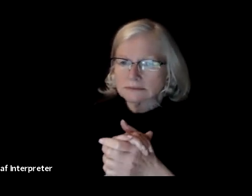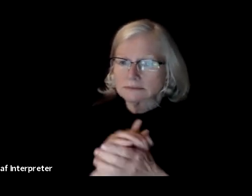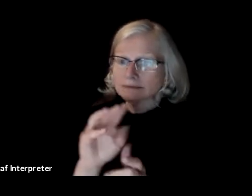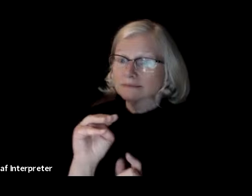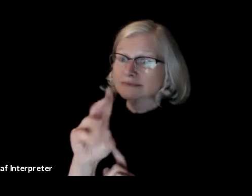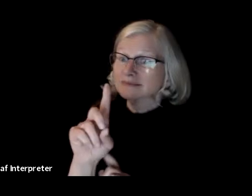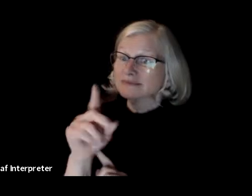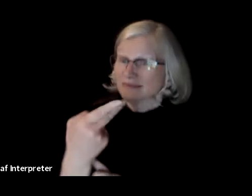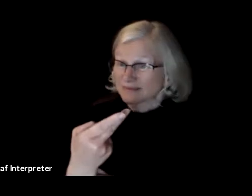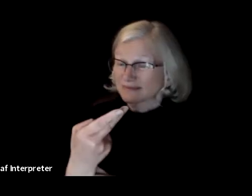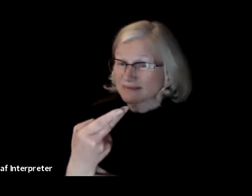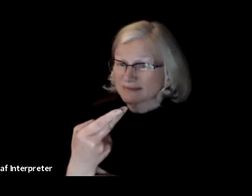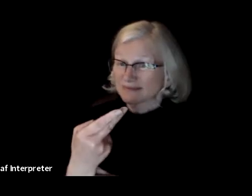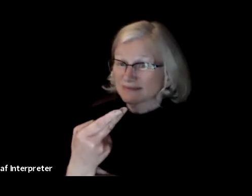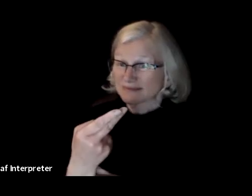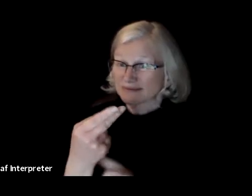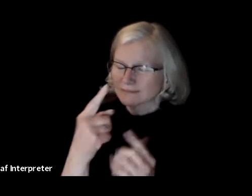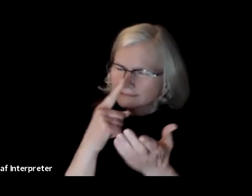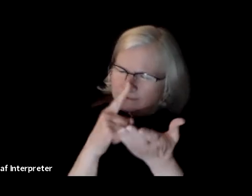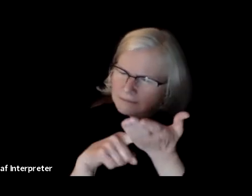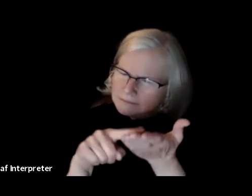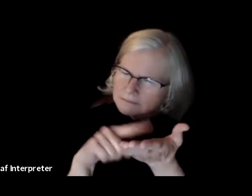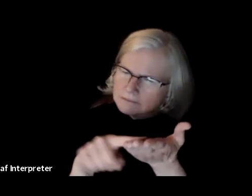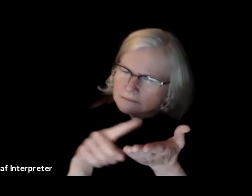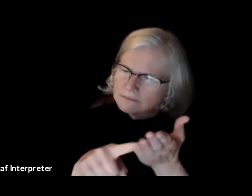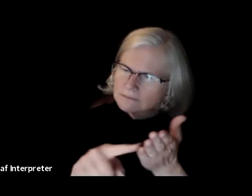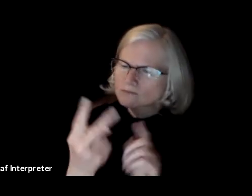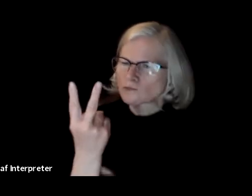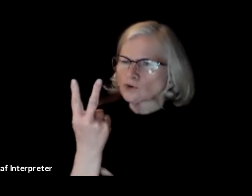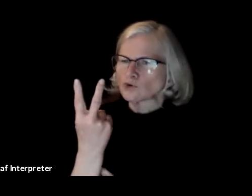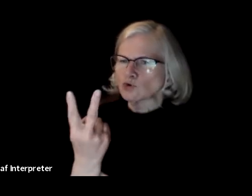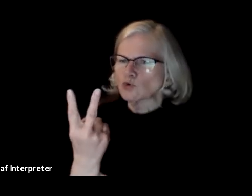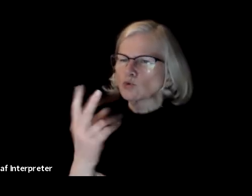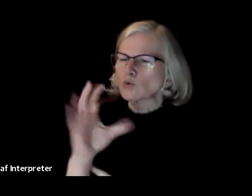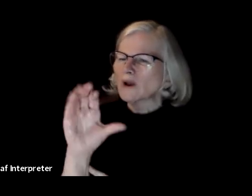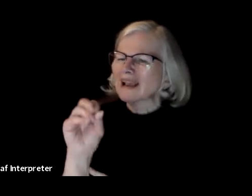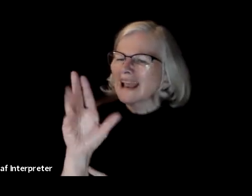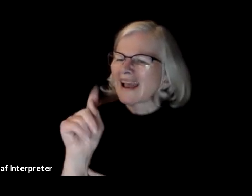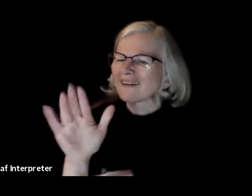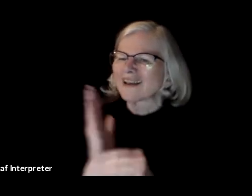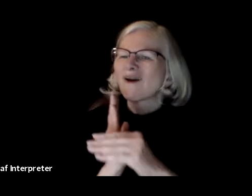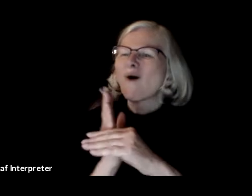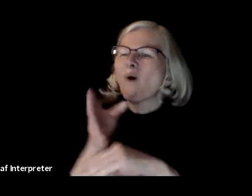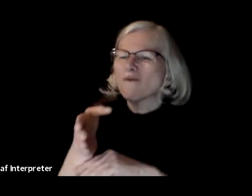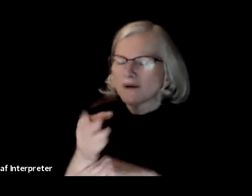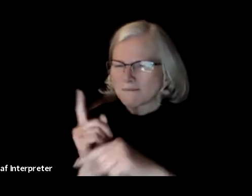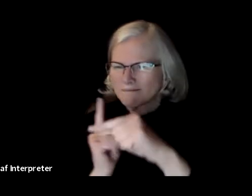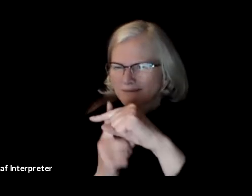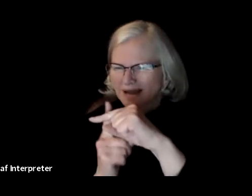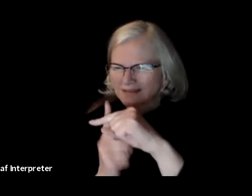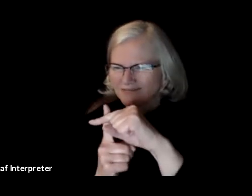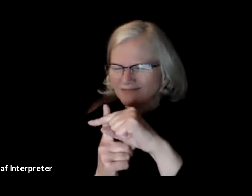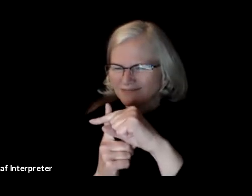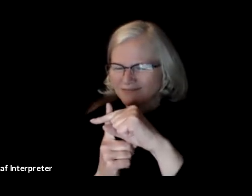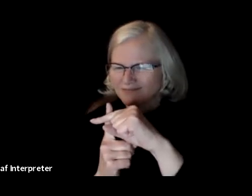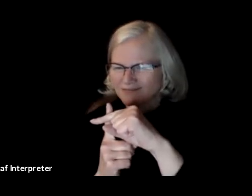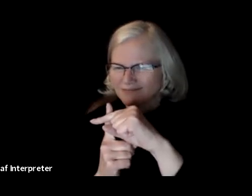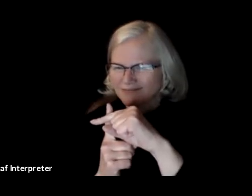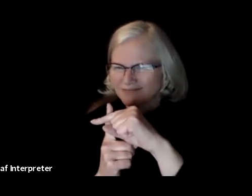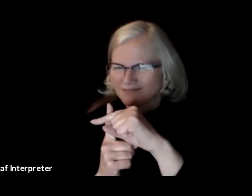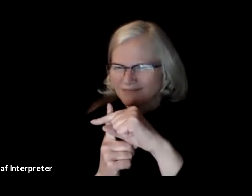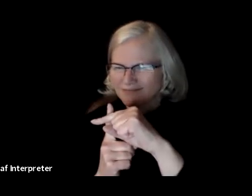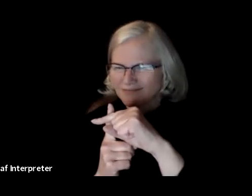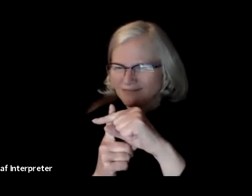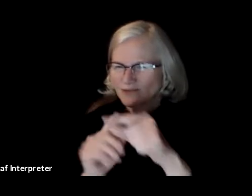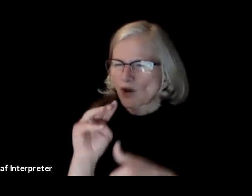10% positivity rate. Those counties are Marshall and Pennington. As discussed on the